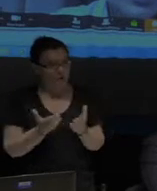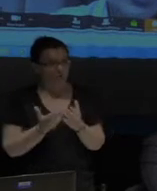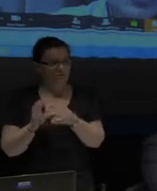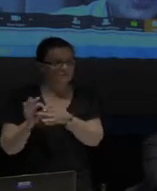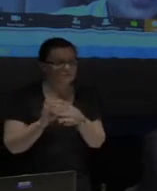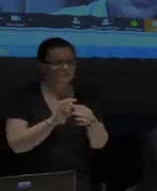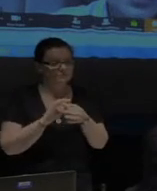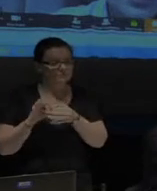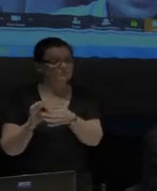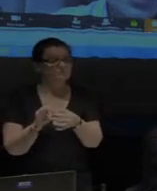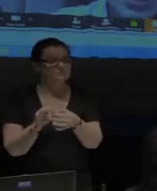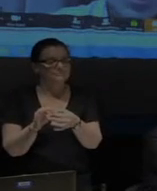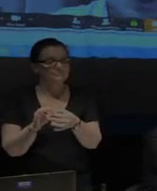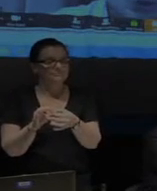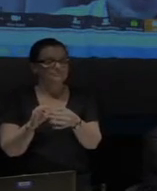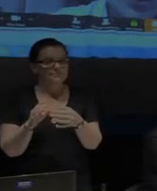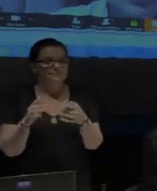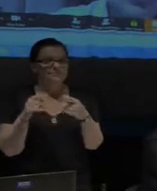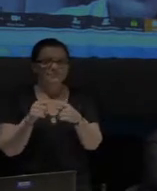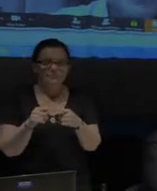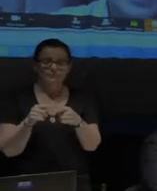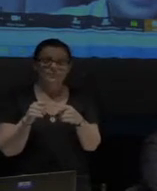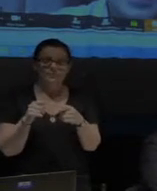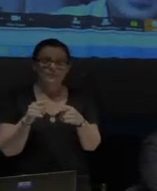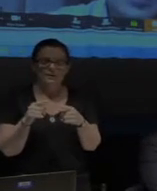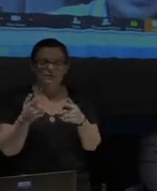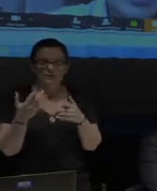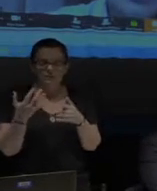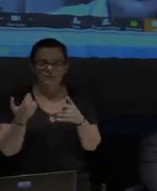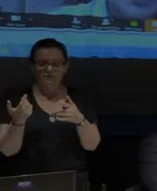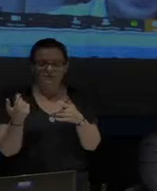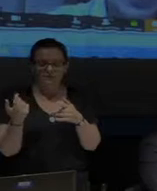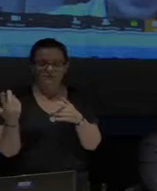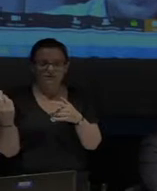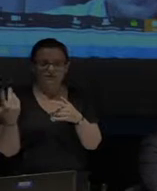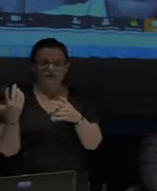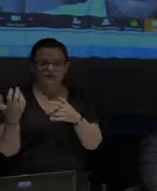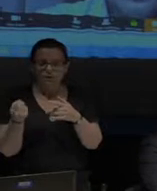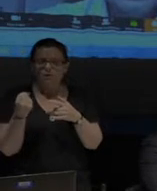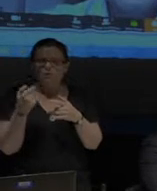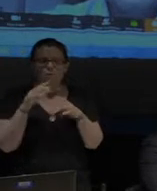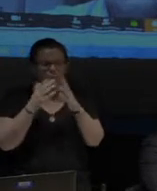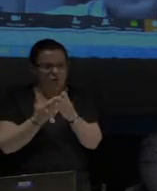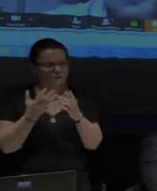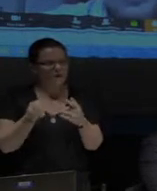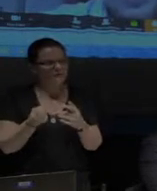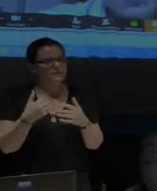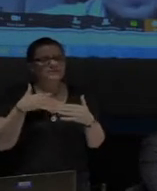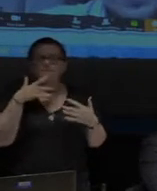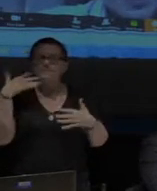is creating a whole lot of unnecessary suffering.